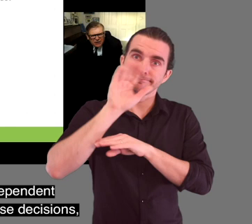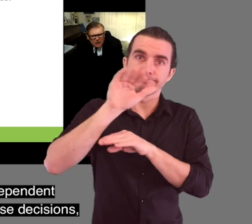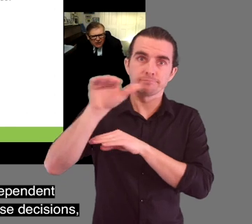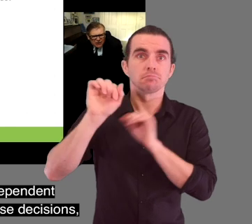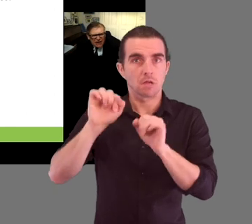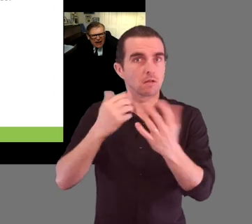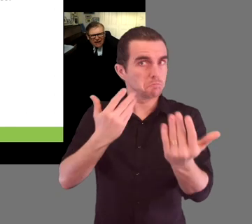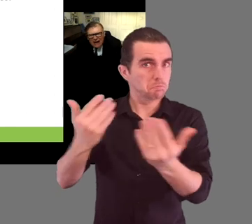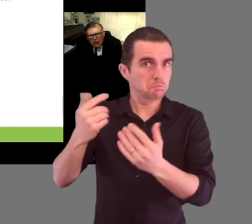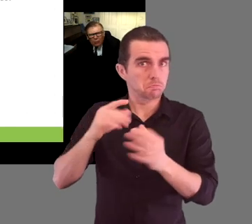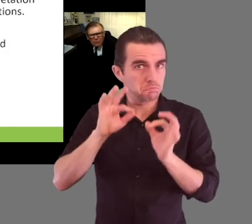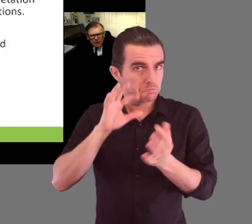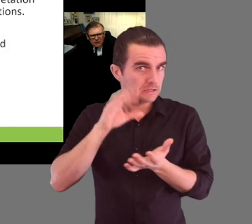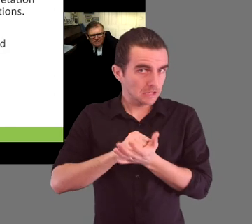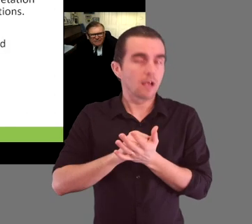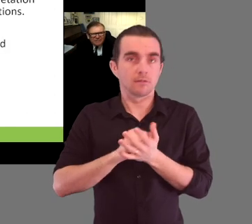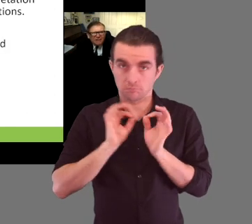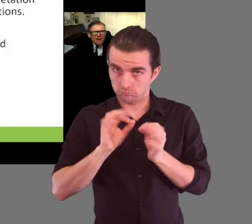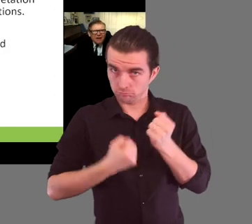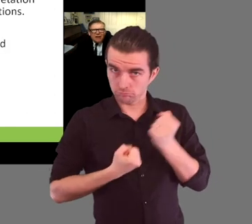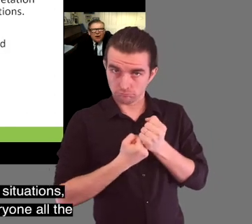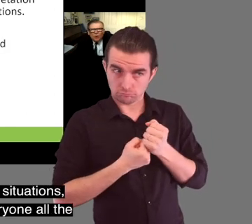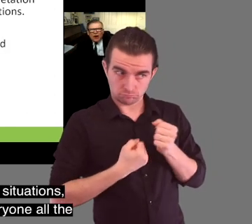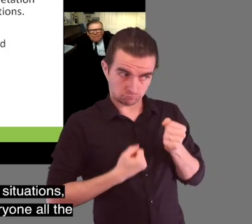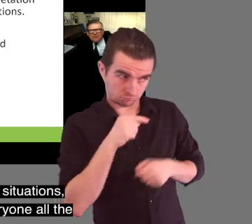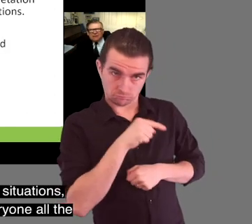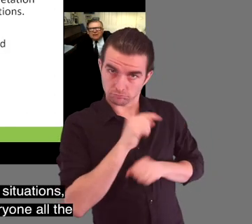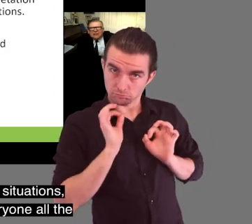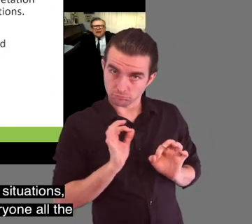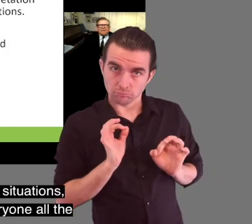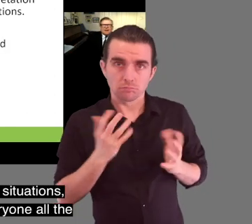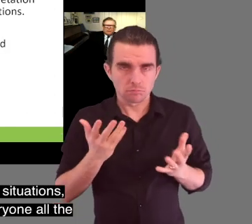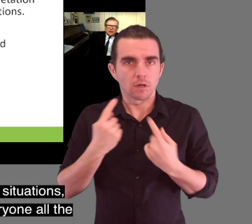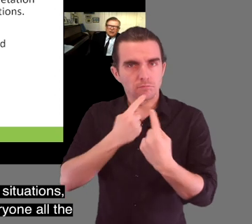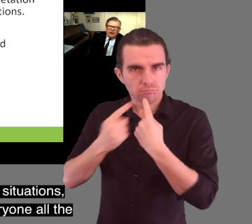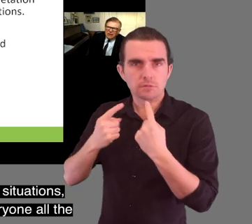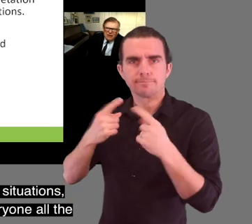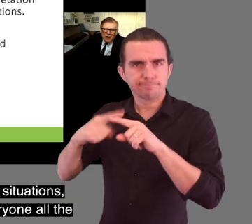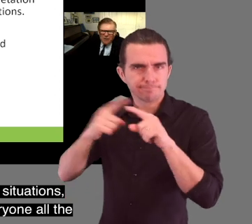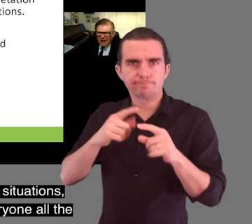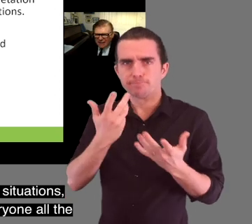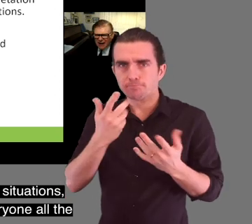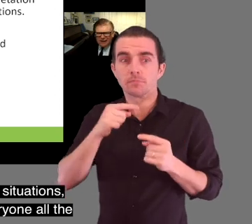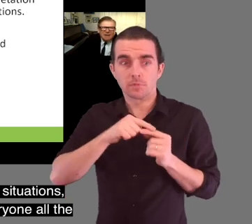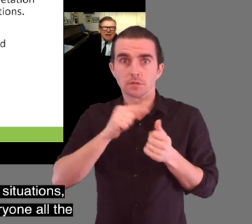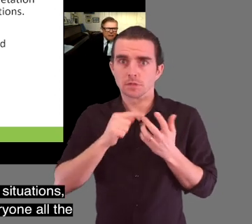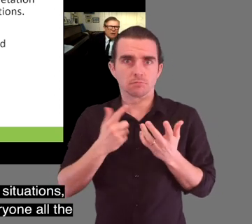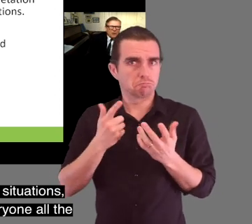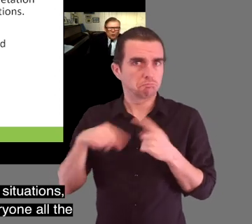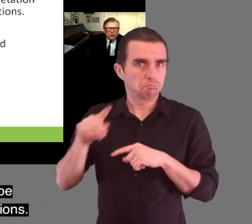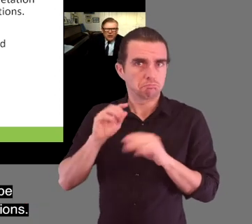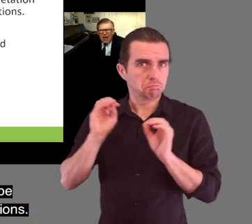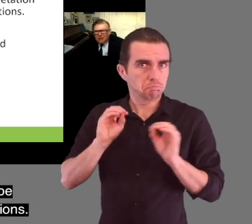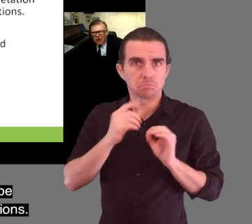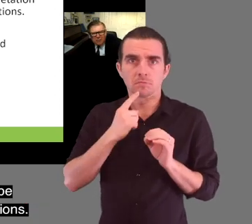these decisions and can help the person. What happens in difficult situations, and nobody says that everyone